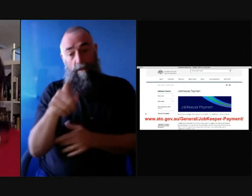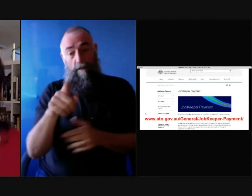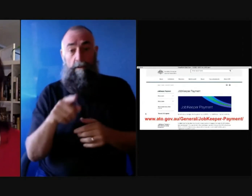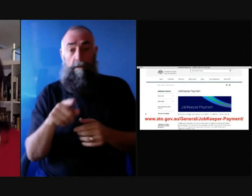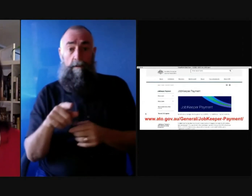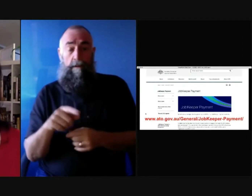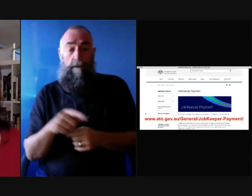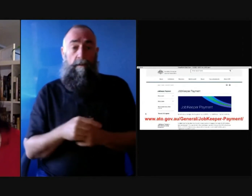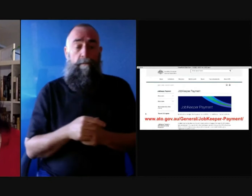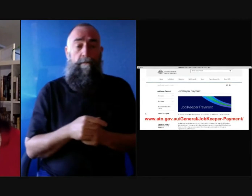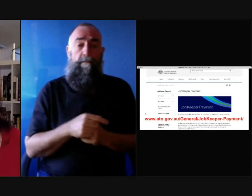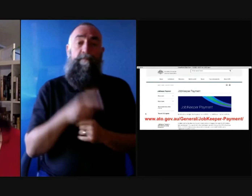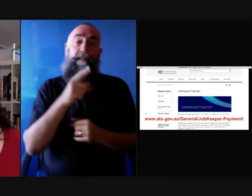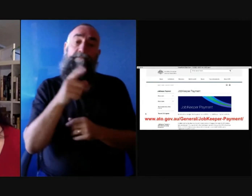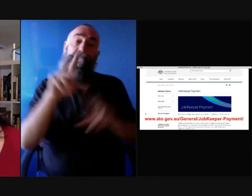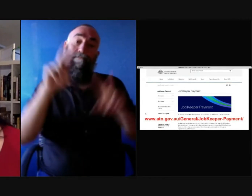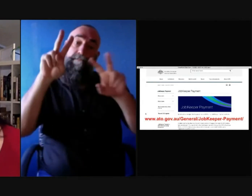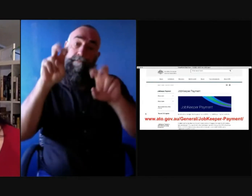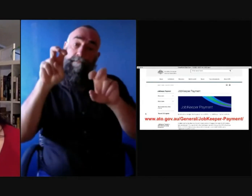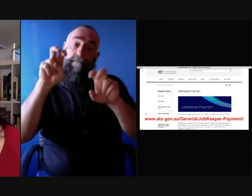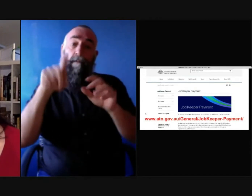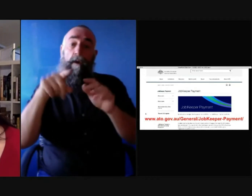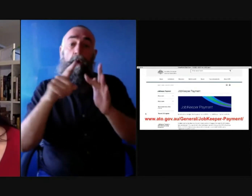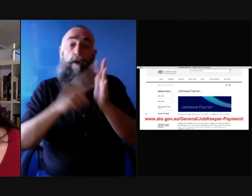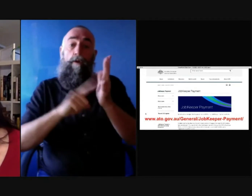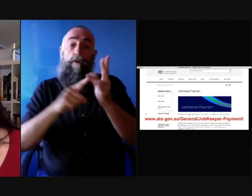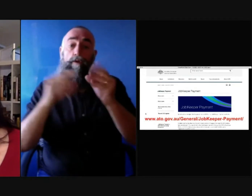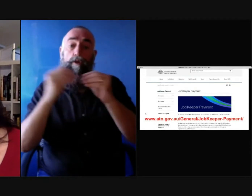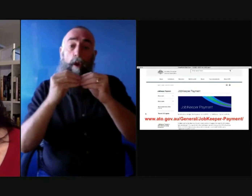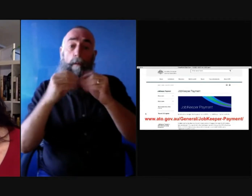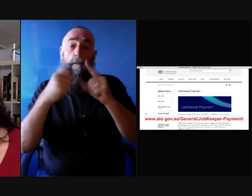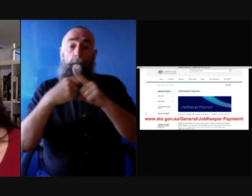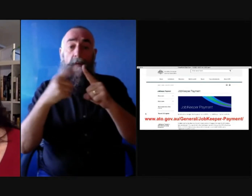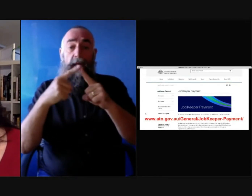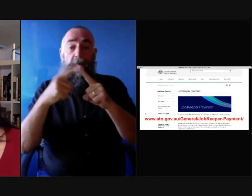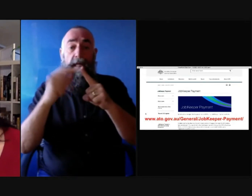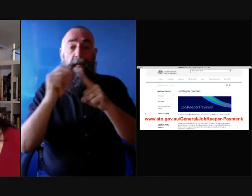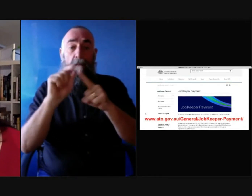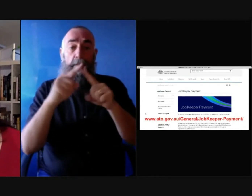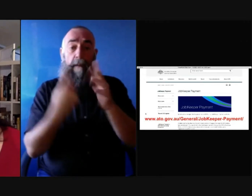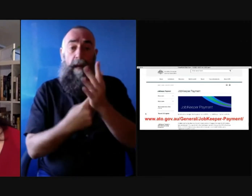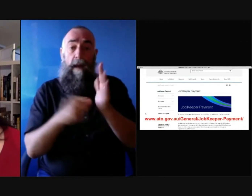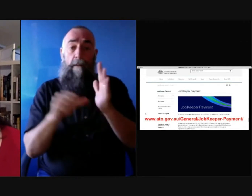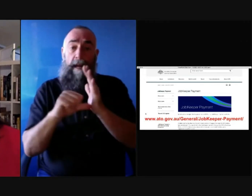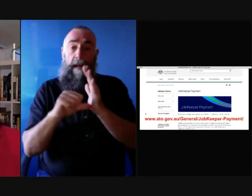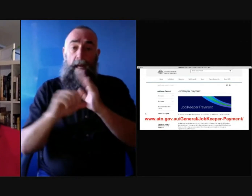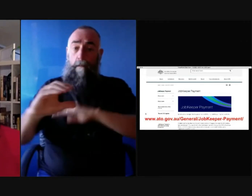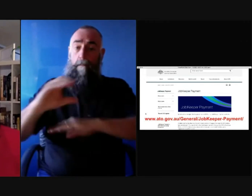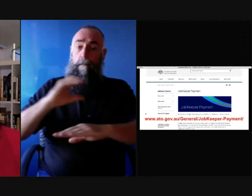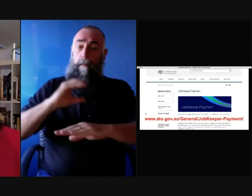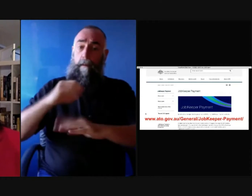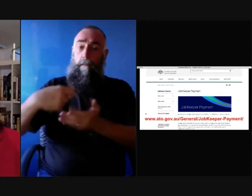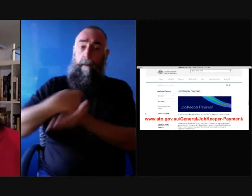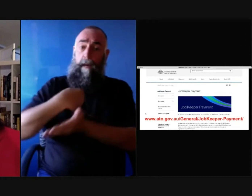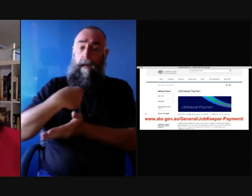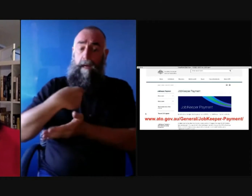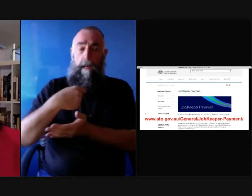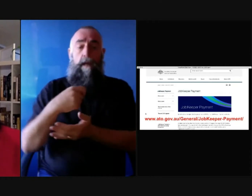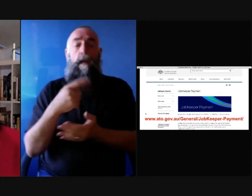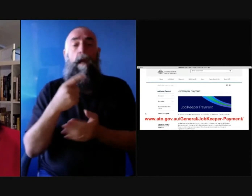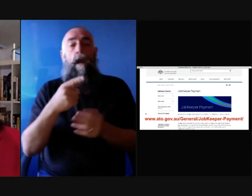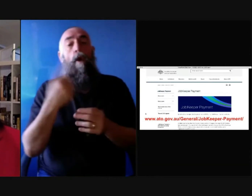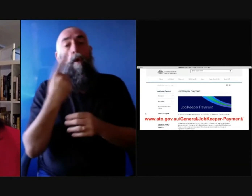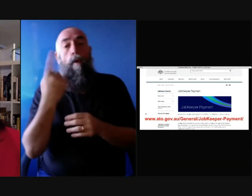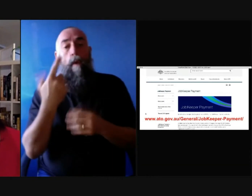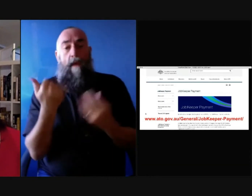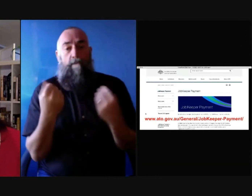Keeper payment is available in a number of different ways. It's available for those of you who have